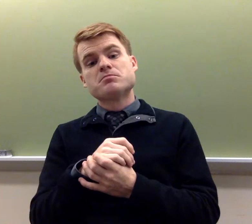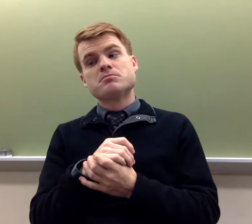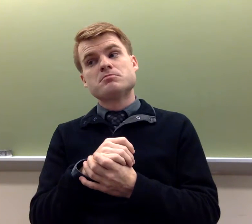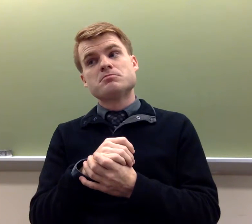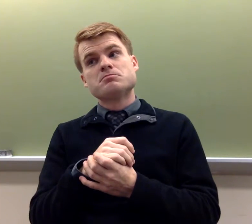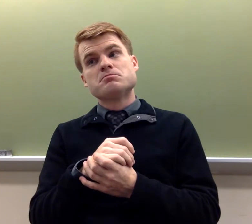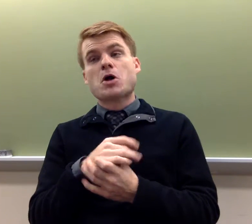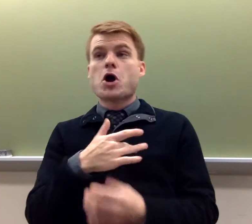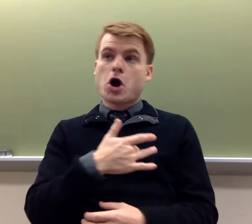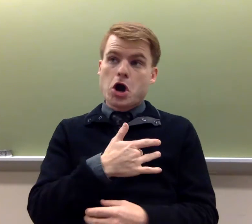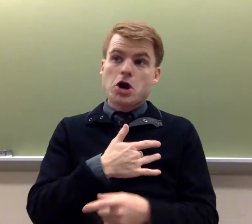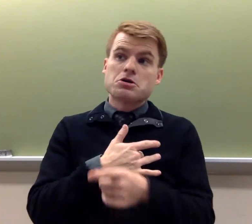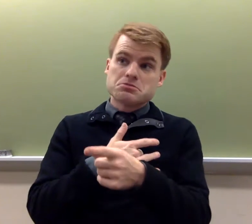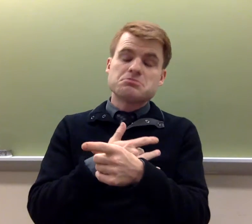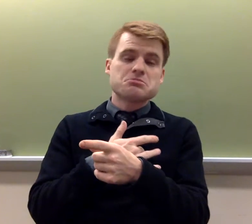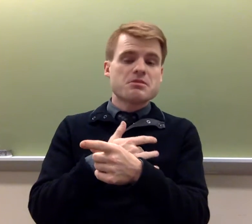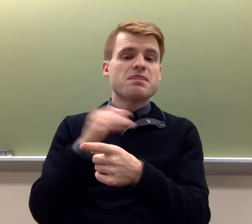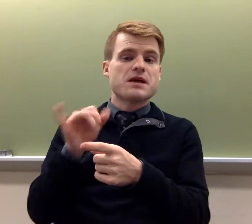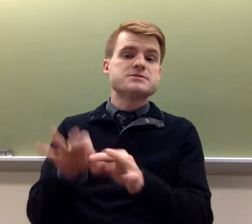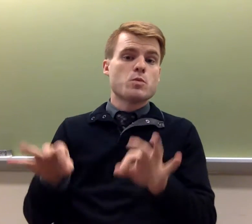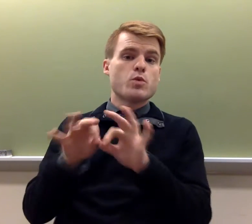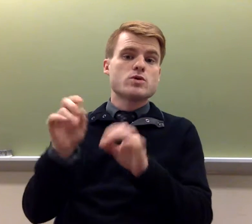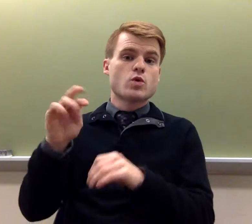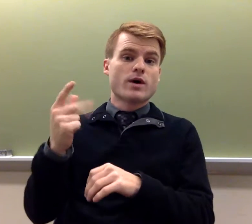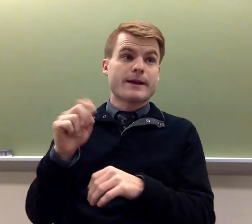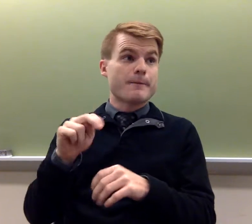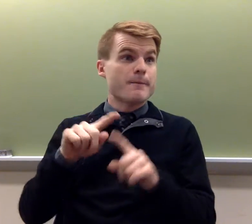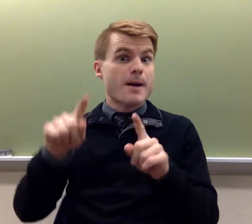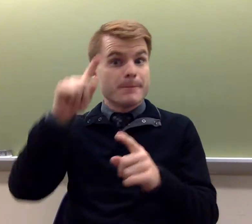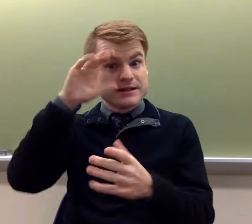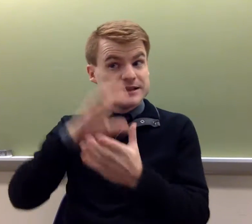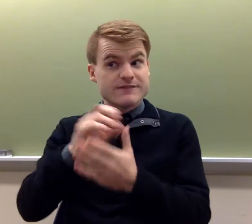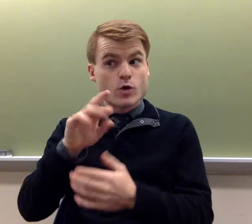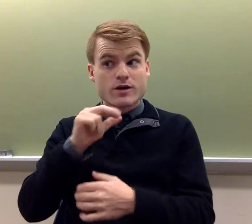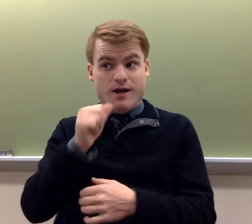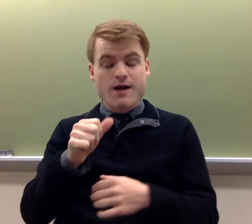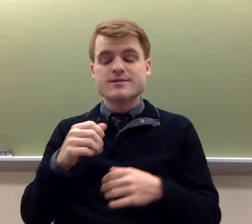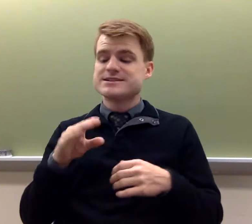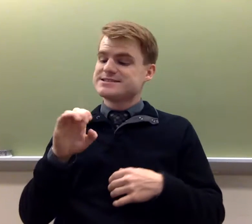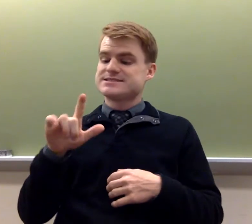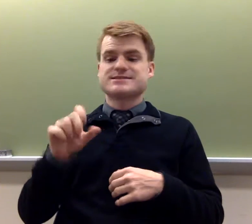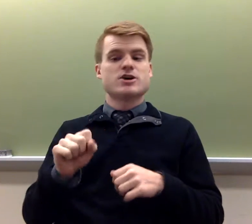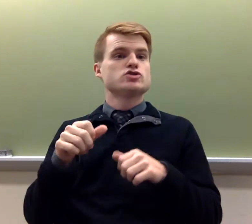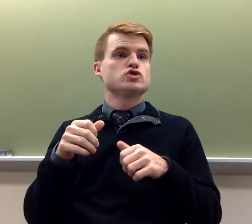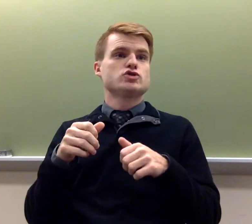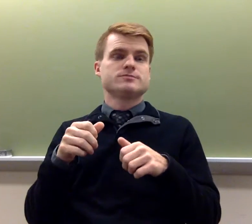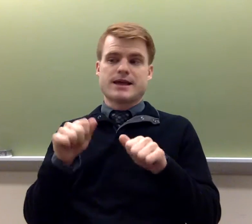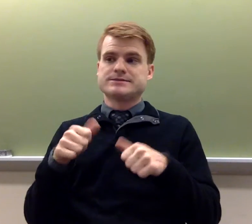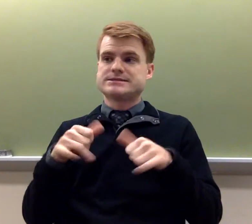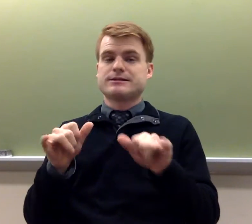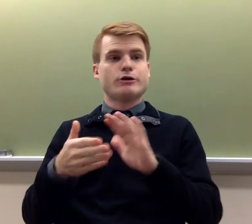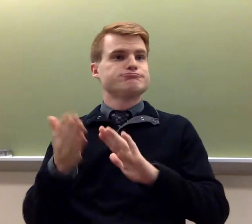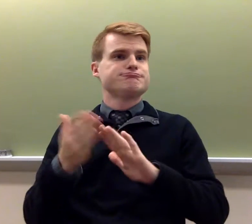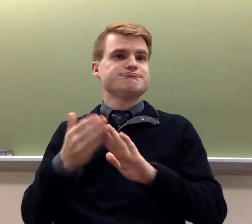Heart's an important organ, but believe it or not, I could still have cells going, even if the heart slows down. I mean, there are other ways to keep the chemical